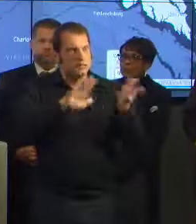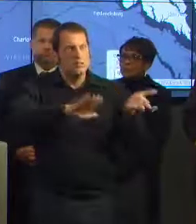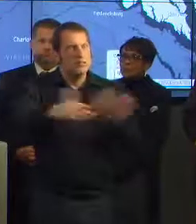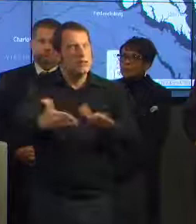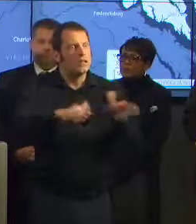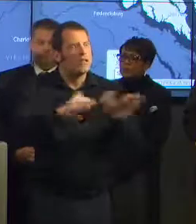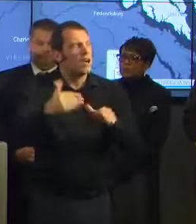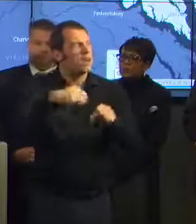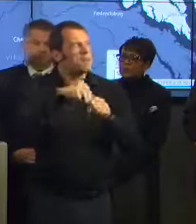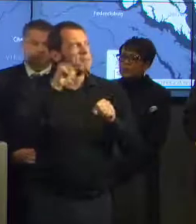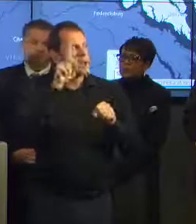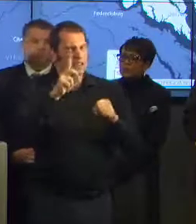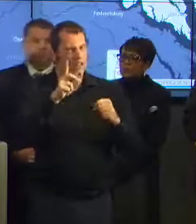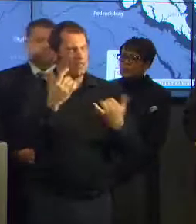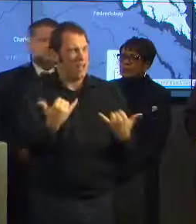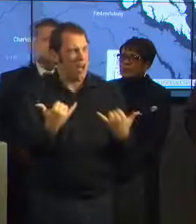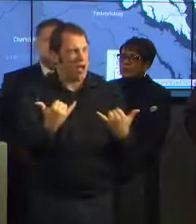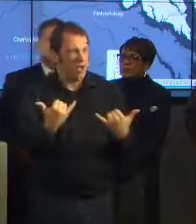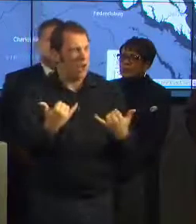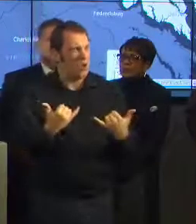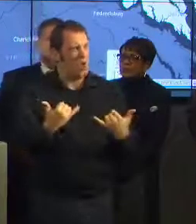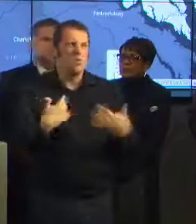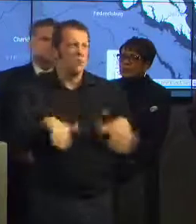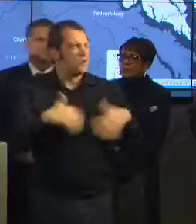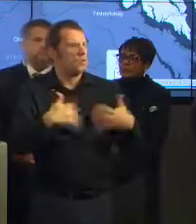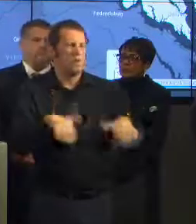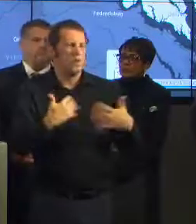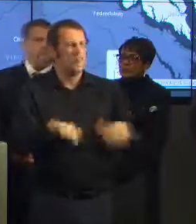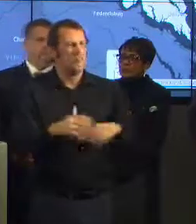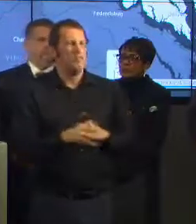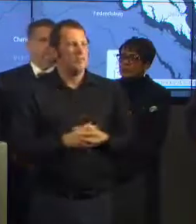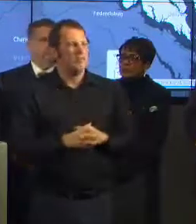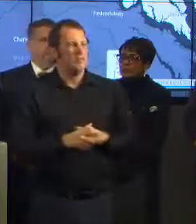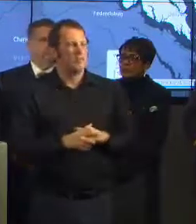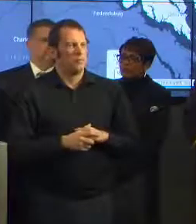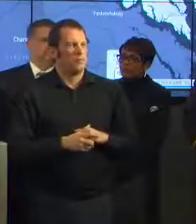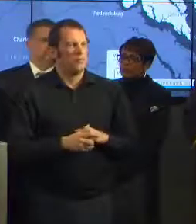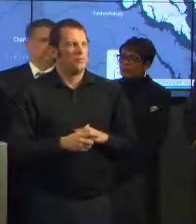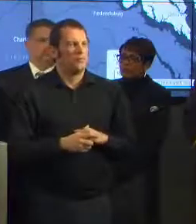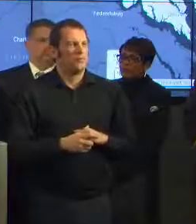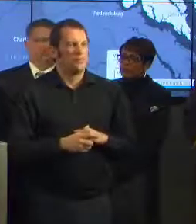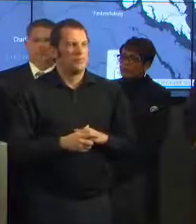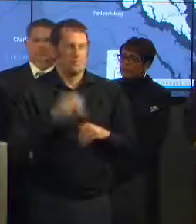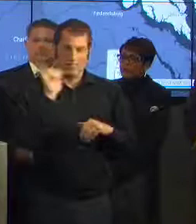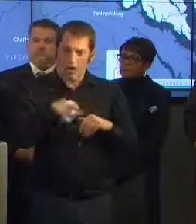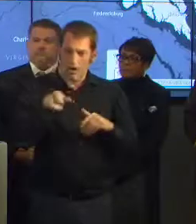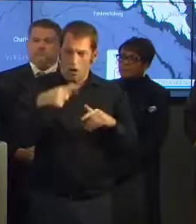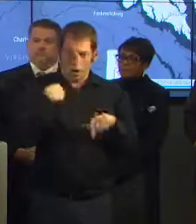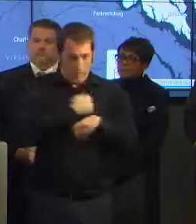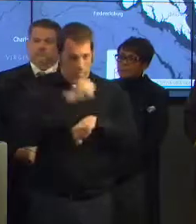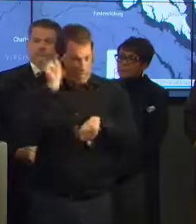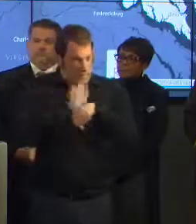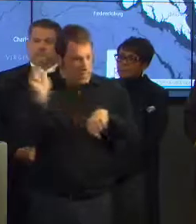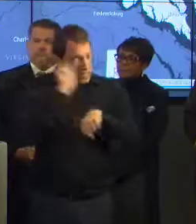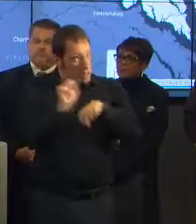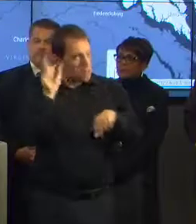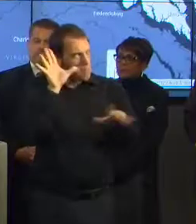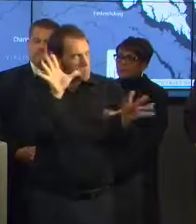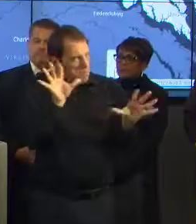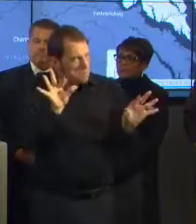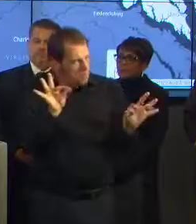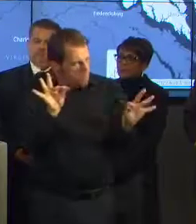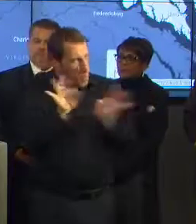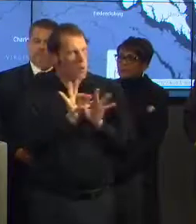more important endeavor that I've been involved in my career in emergency management than what we're facing. We've just heard the number of people being affected across the